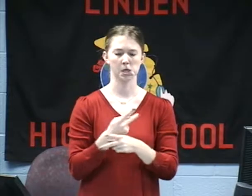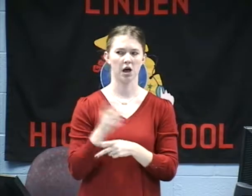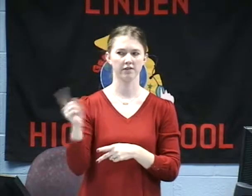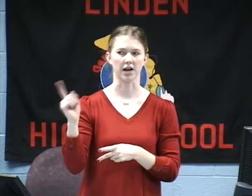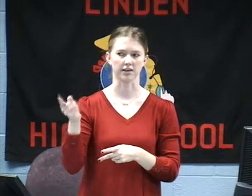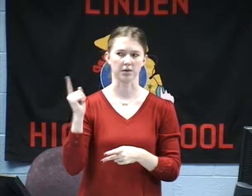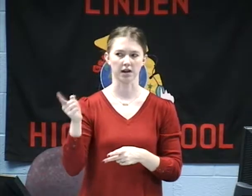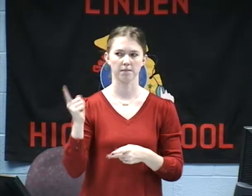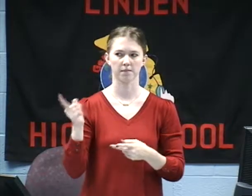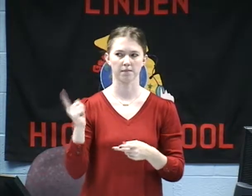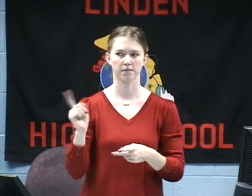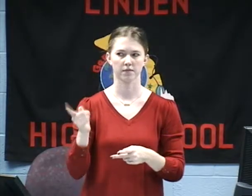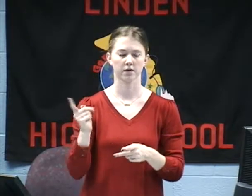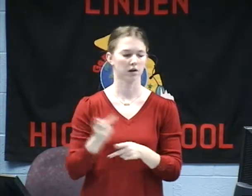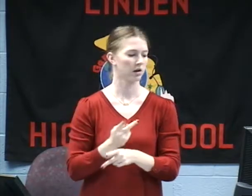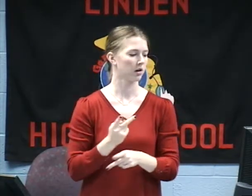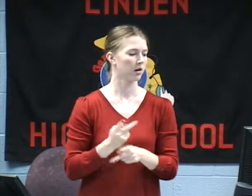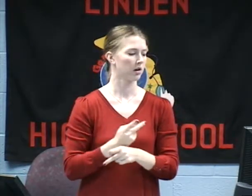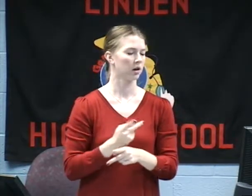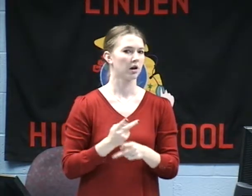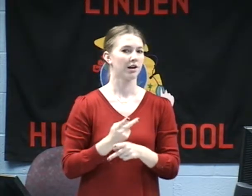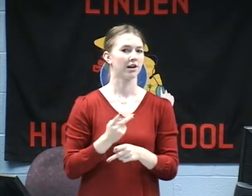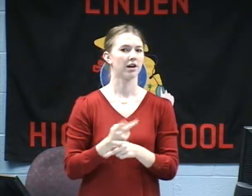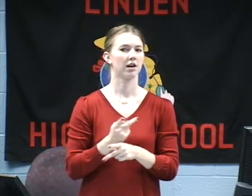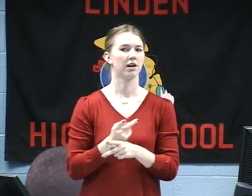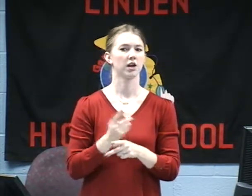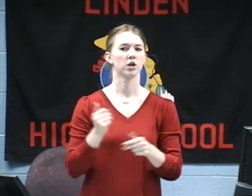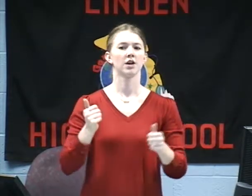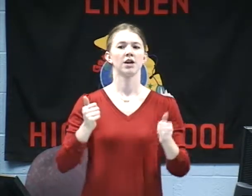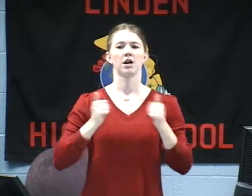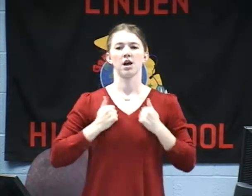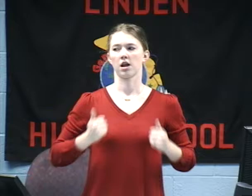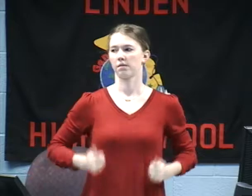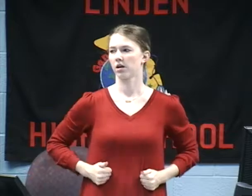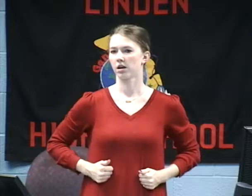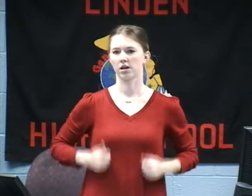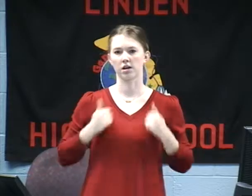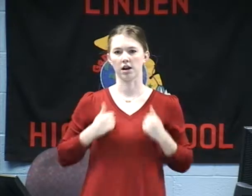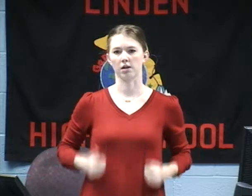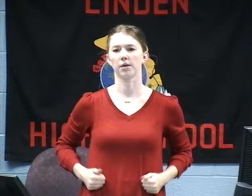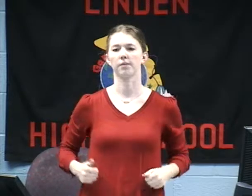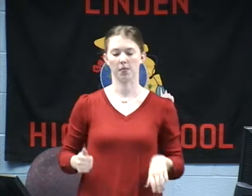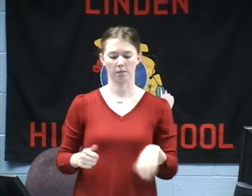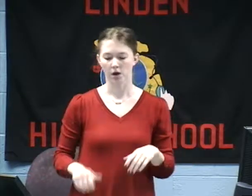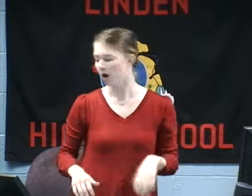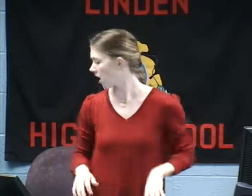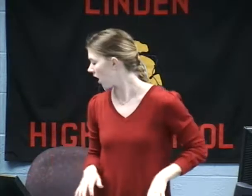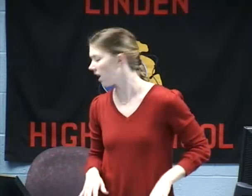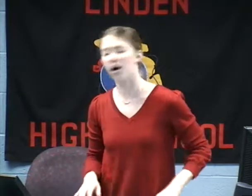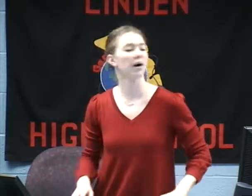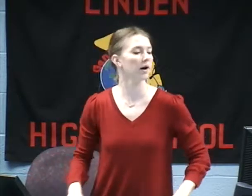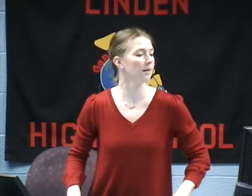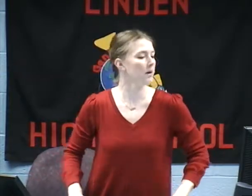have to ask about that. Physics, Anatomy. math, and science go together hand in hand.